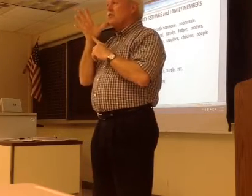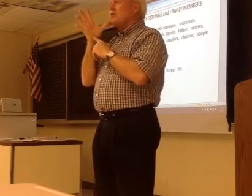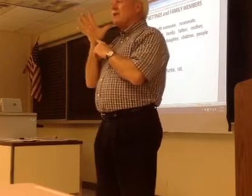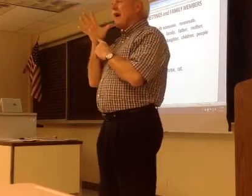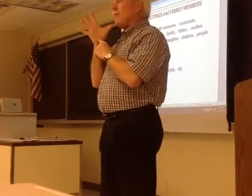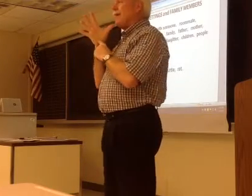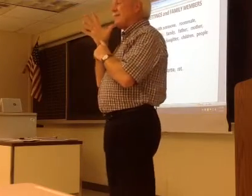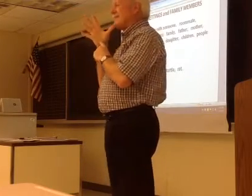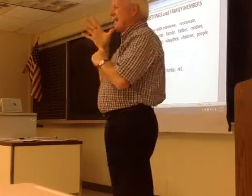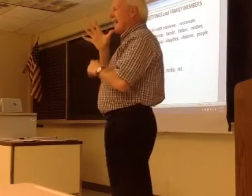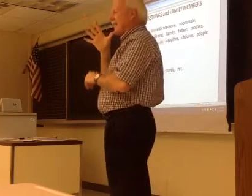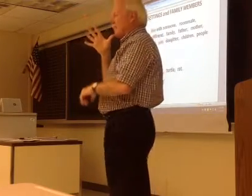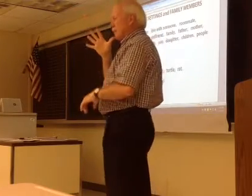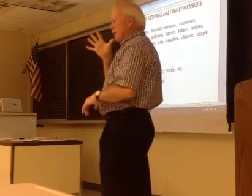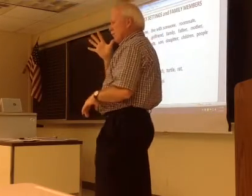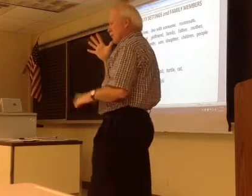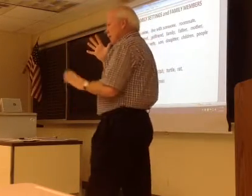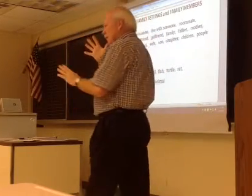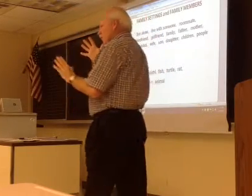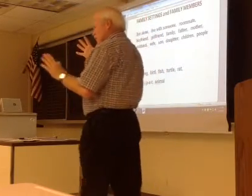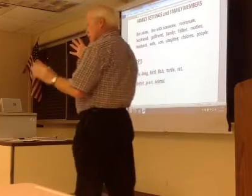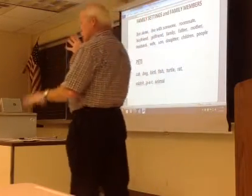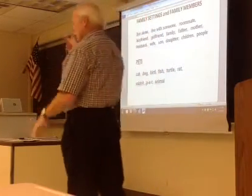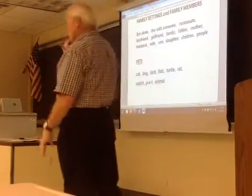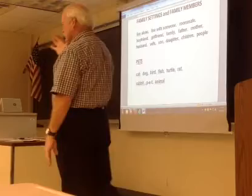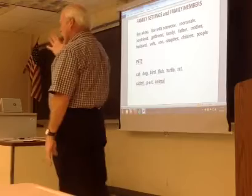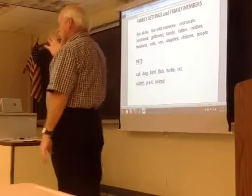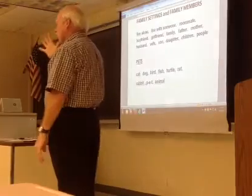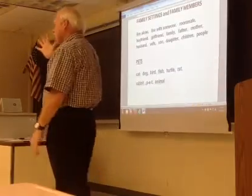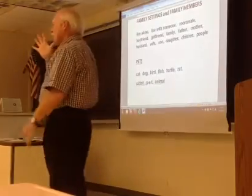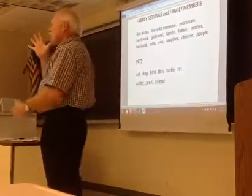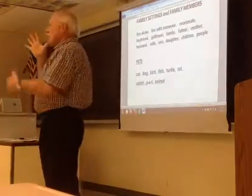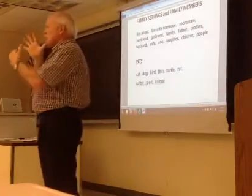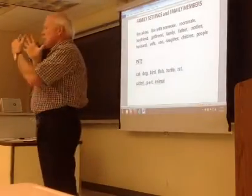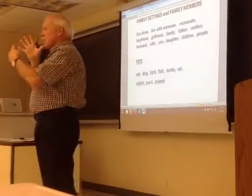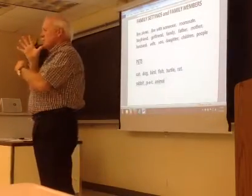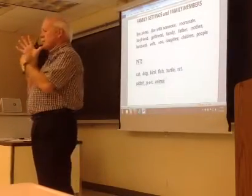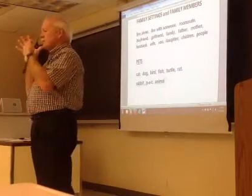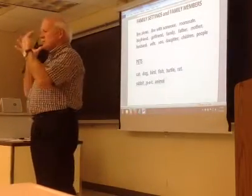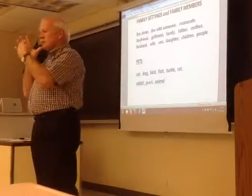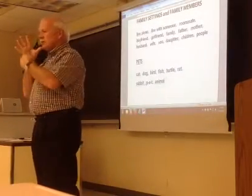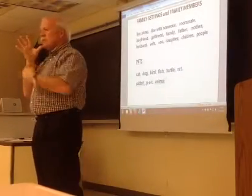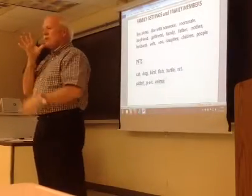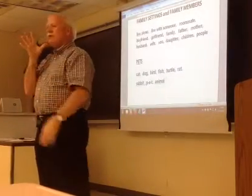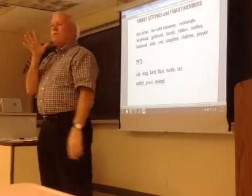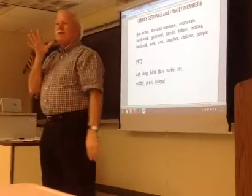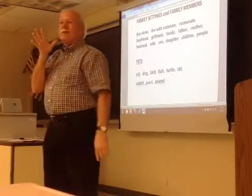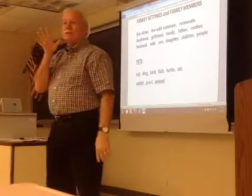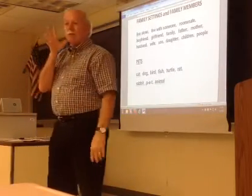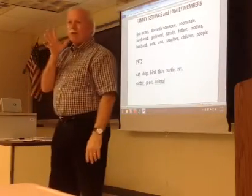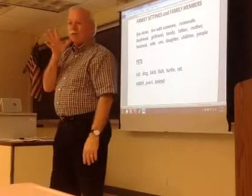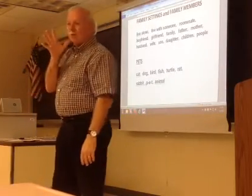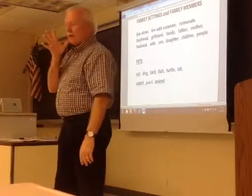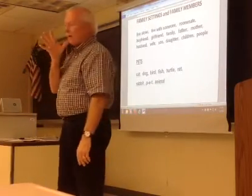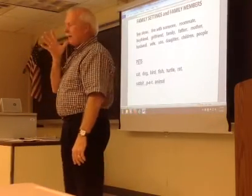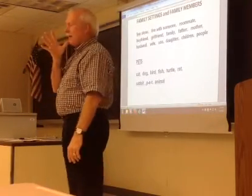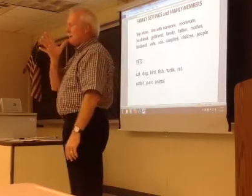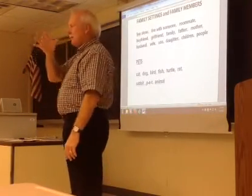your dominant side a bit, whichever side you're signing on. So the person can still lip read your face and mouth okay. See,